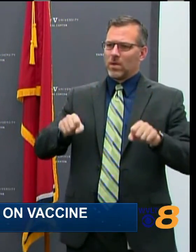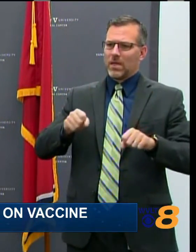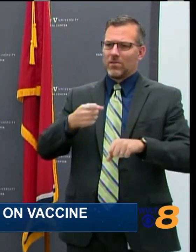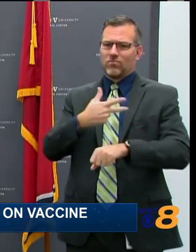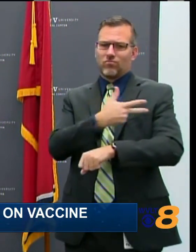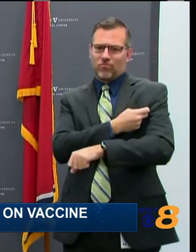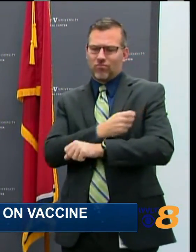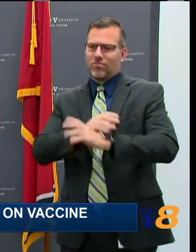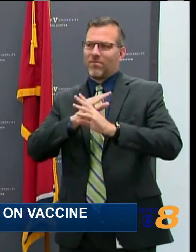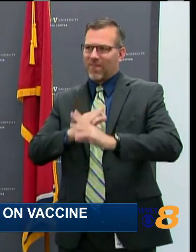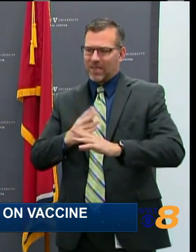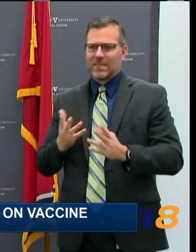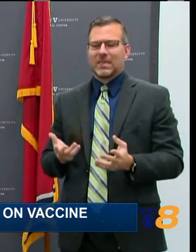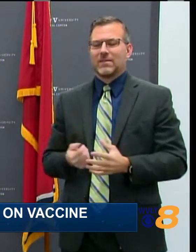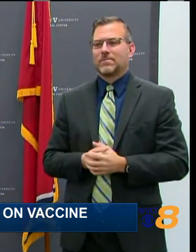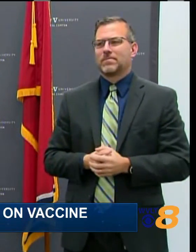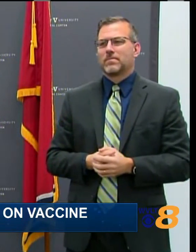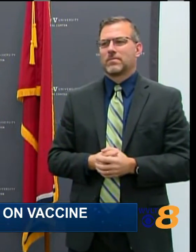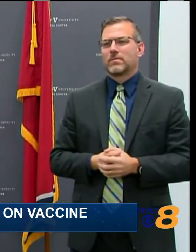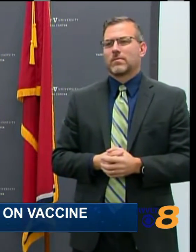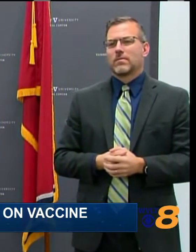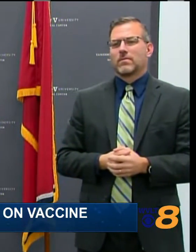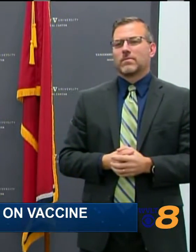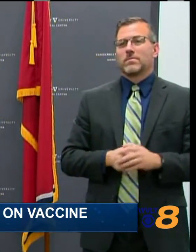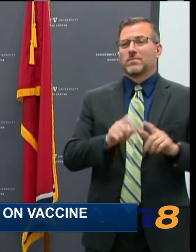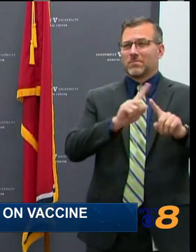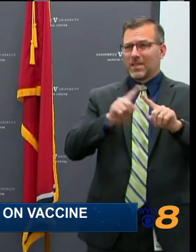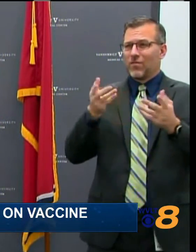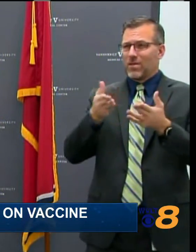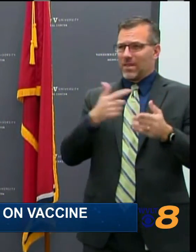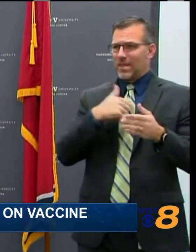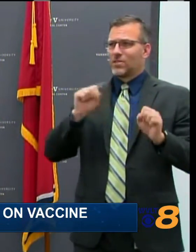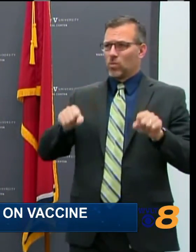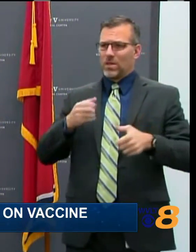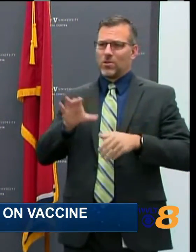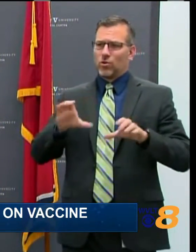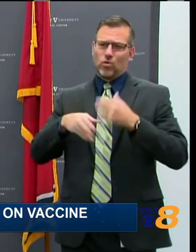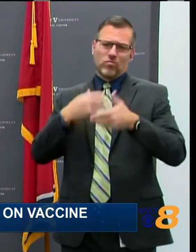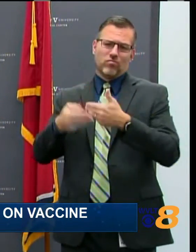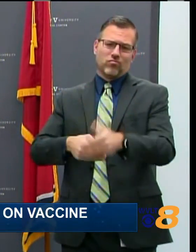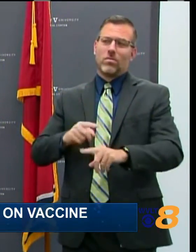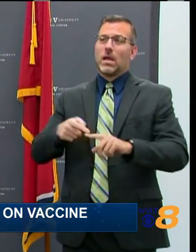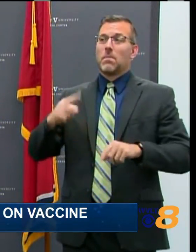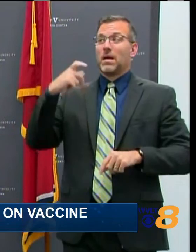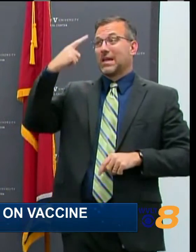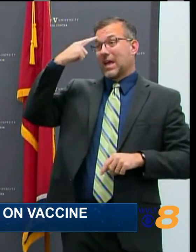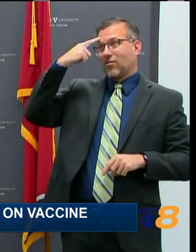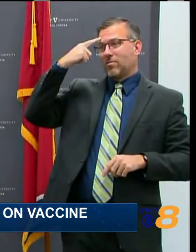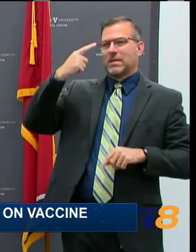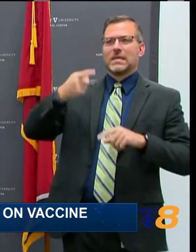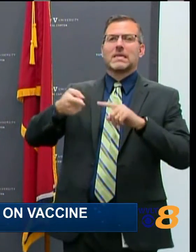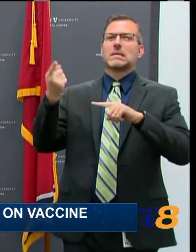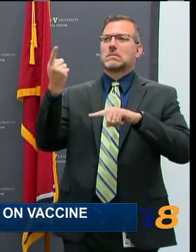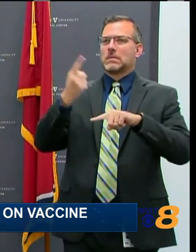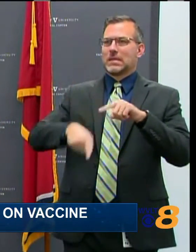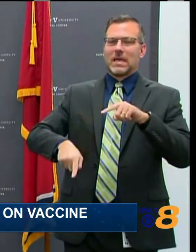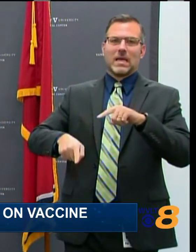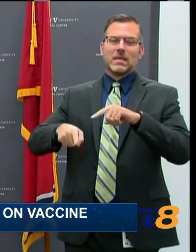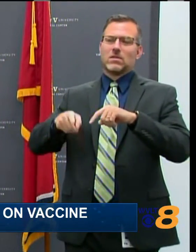vaccinate. There are a number of steps that we can make, but we cannot make the step